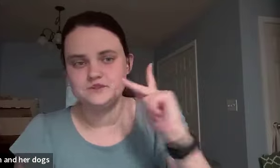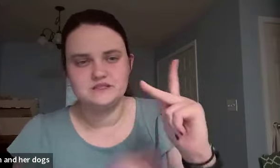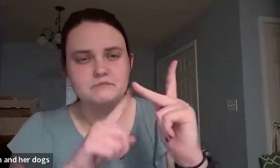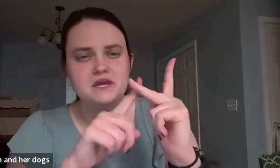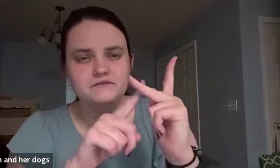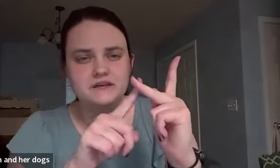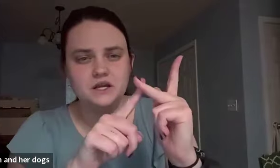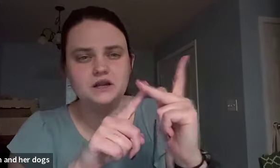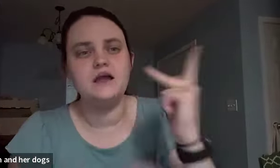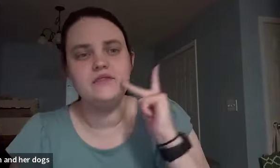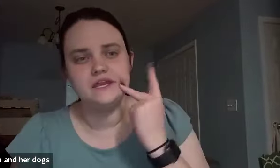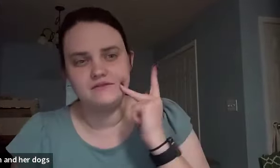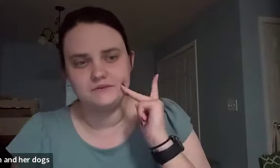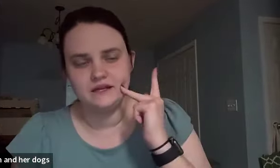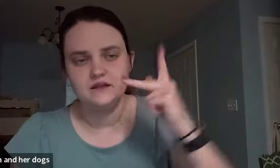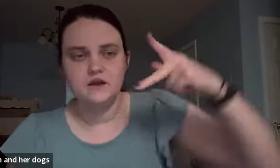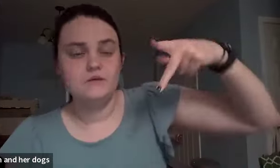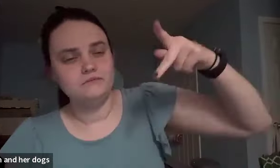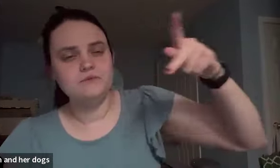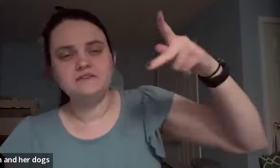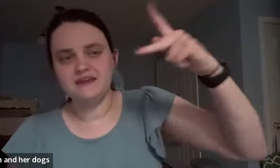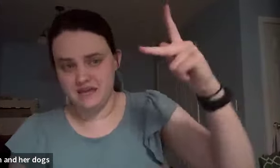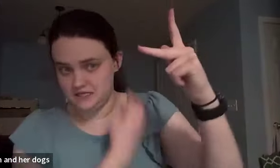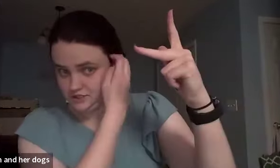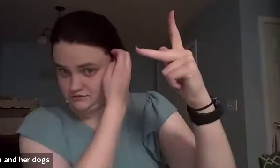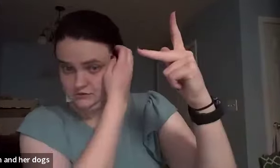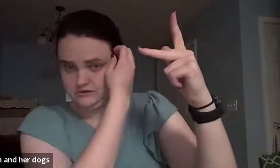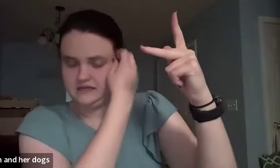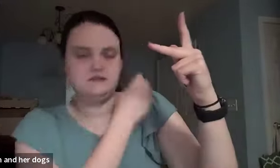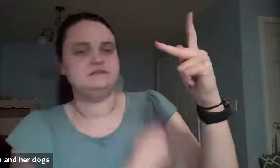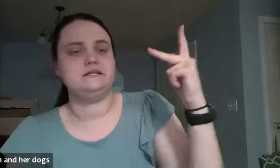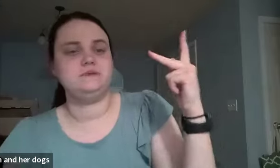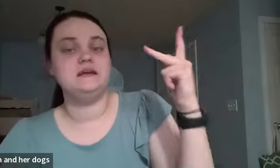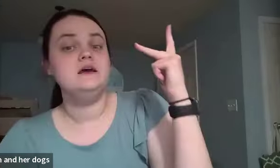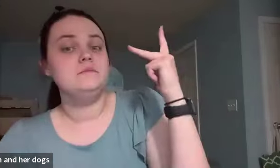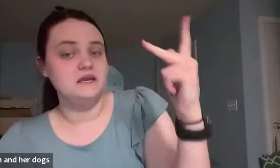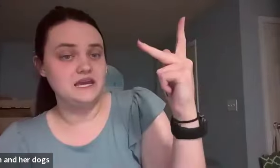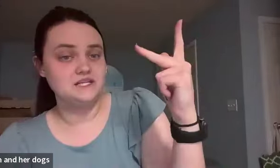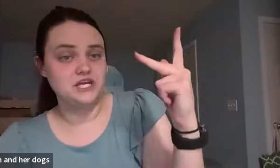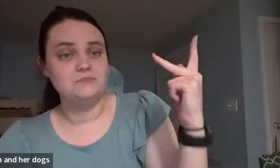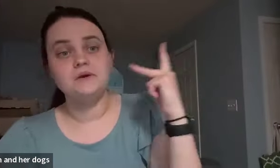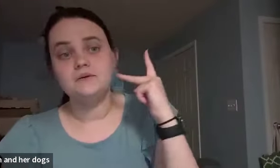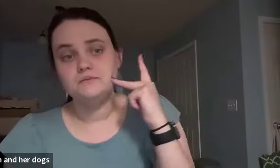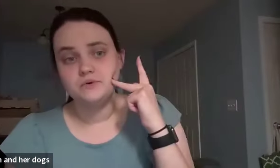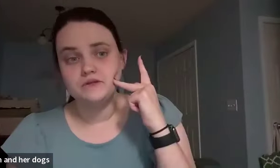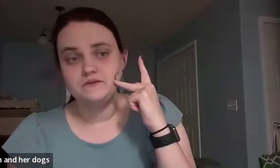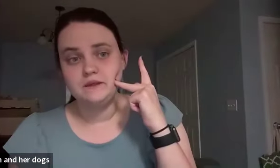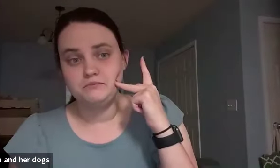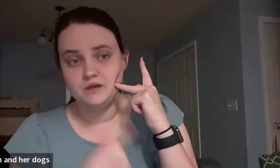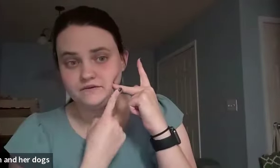So it's the middle finger, and then you have it right. You make that K. I cannot explain it. Make the K shape. Put the middle